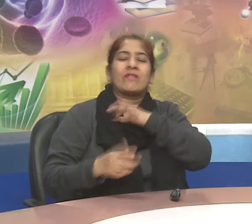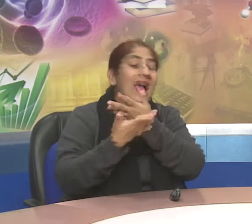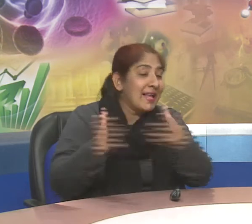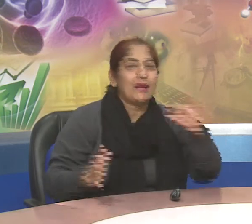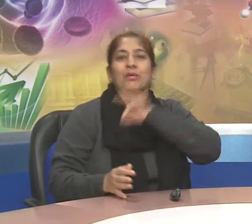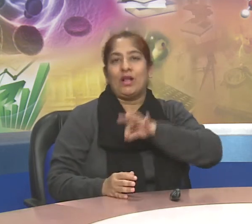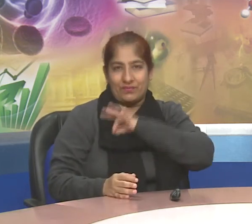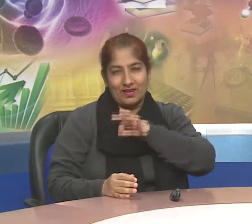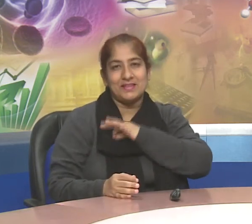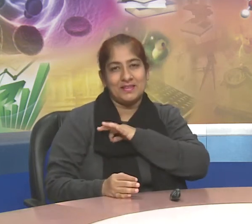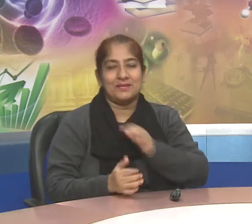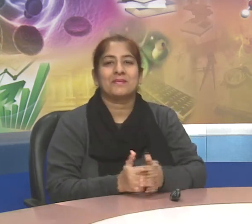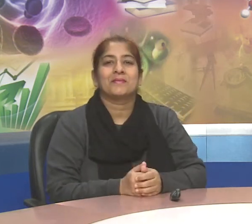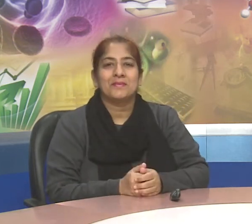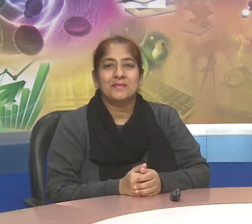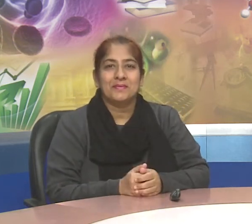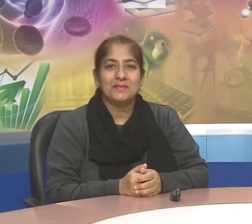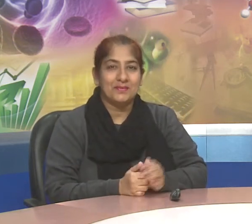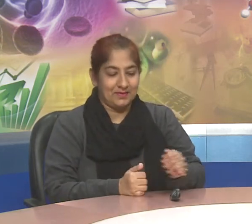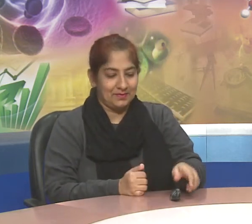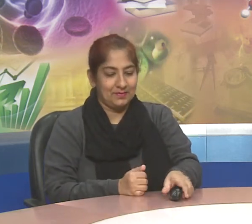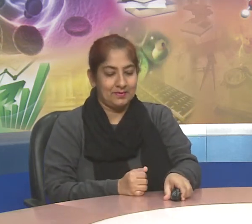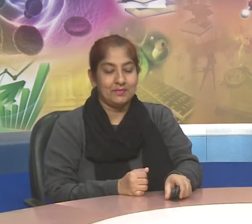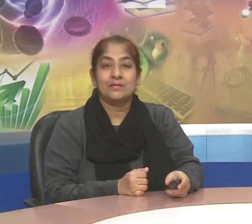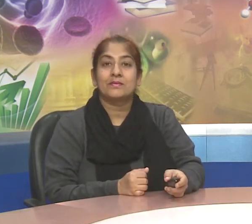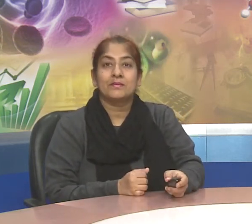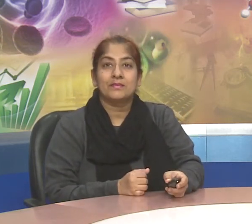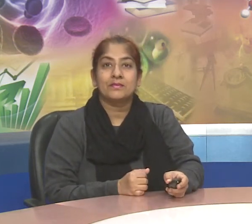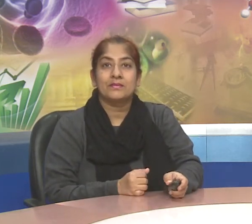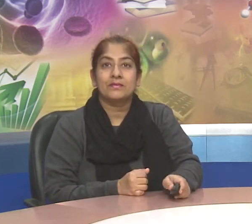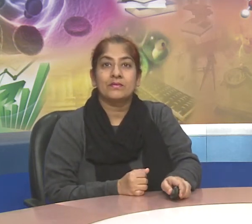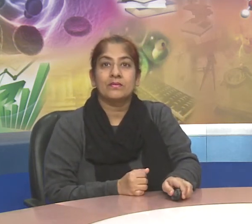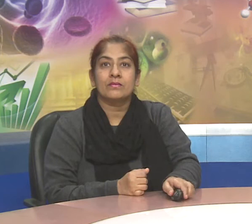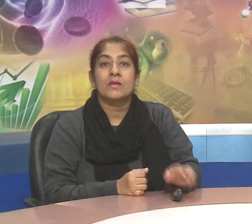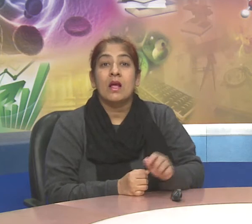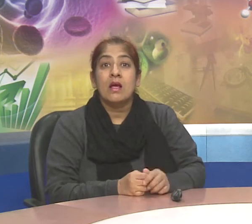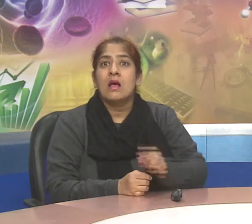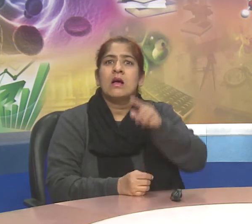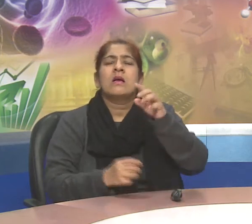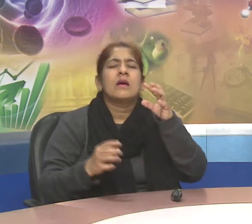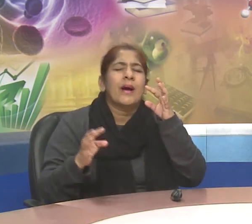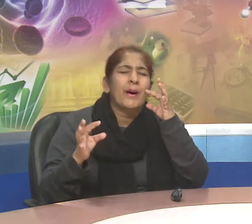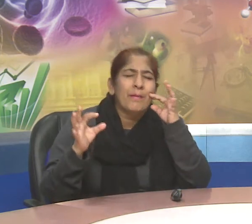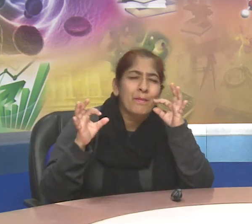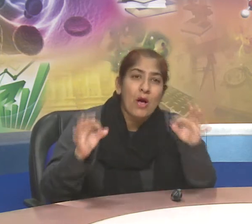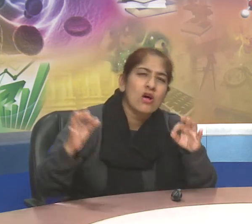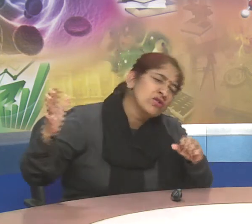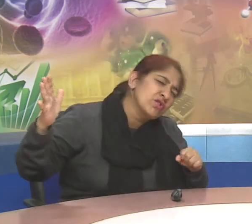Different types of profit, it means we were use revenue. Priority,